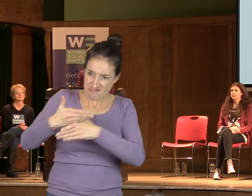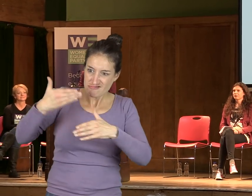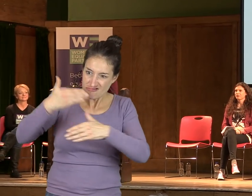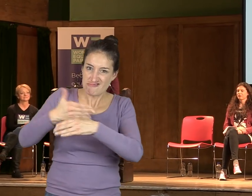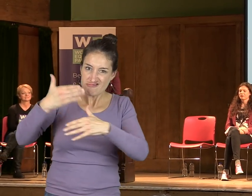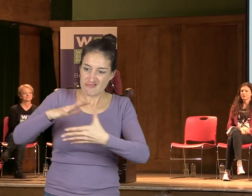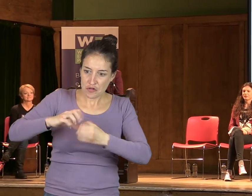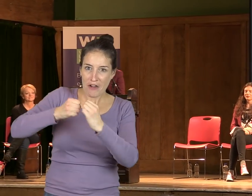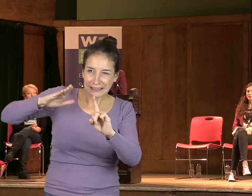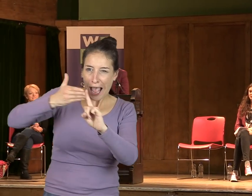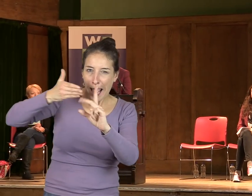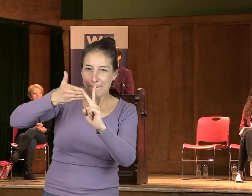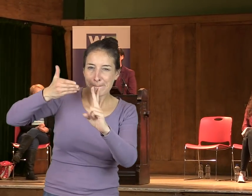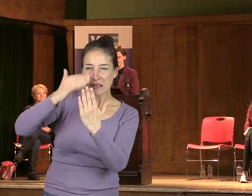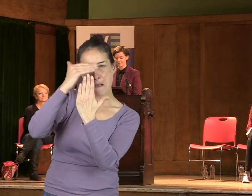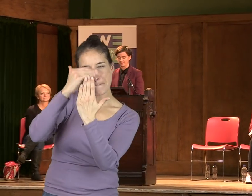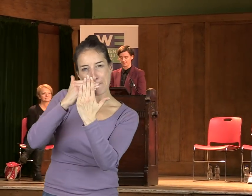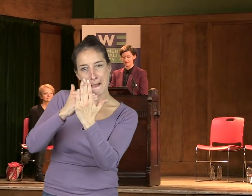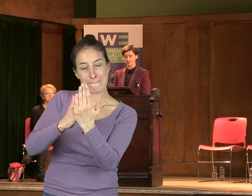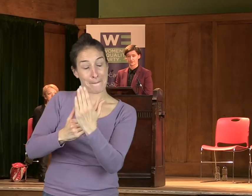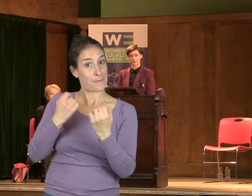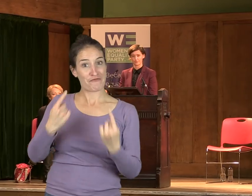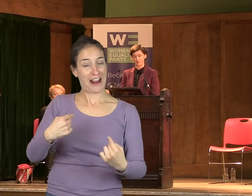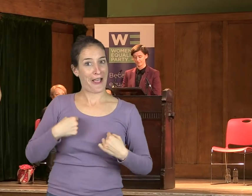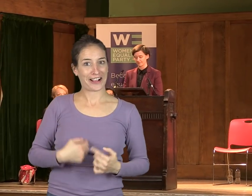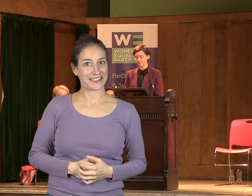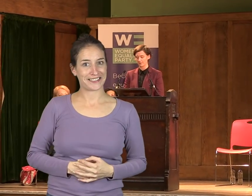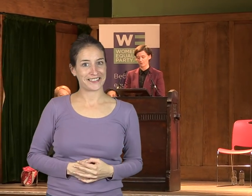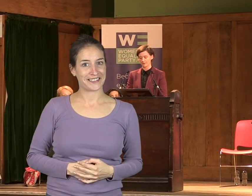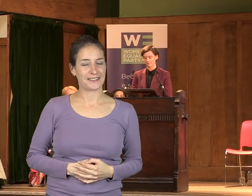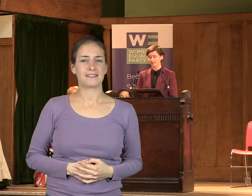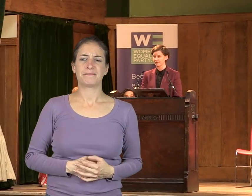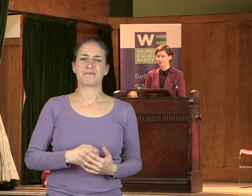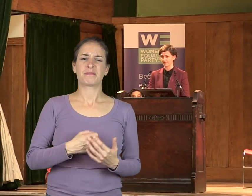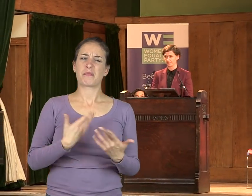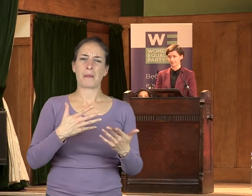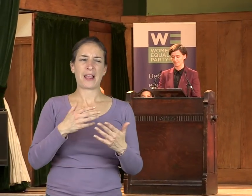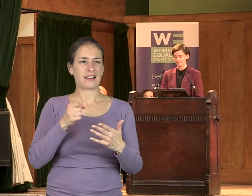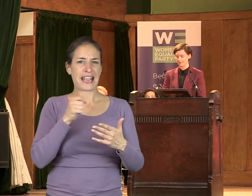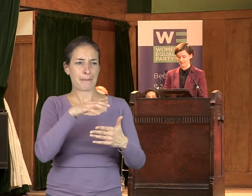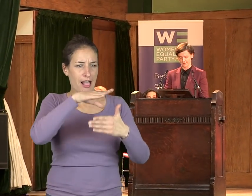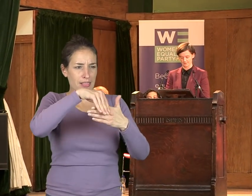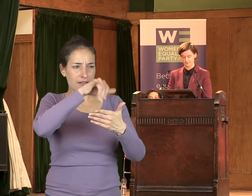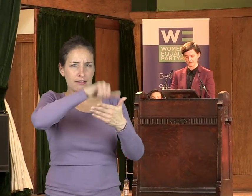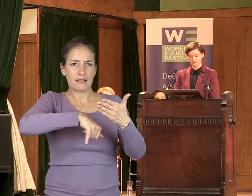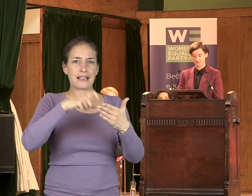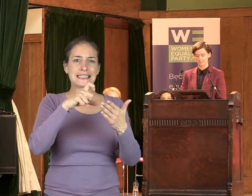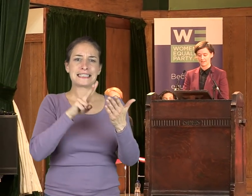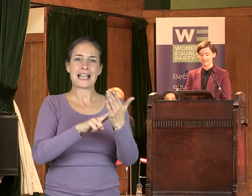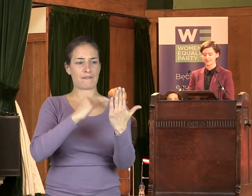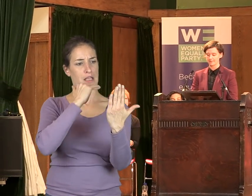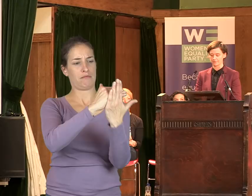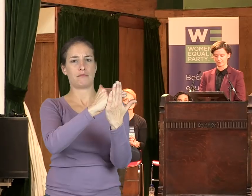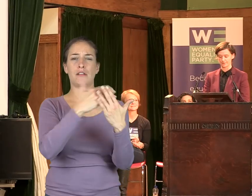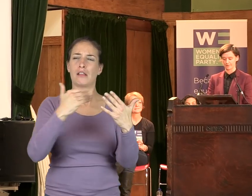achieve them would be. On the CV I sent to Sophie was listed my work in magazine journalism over many years and